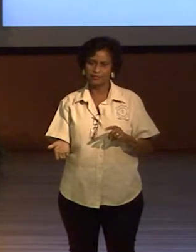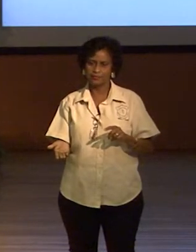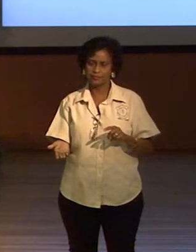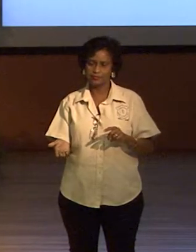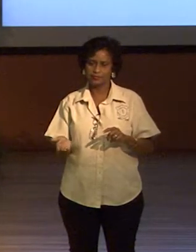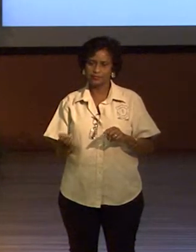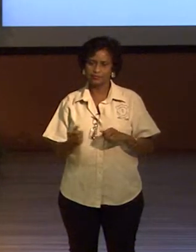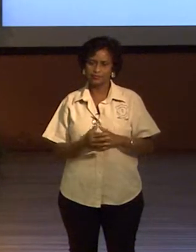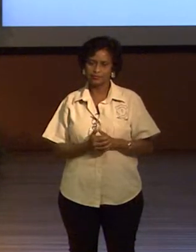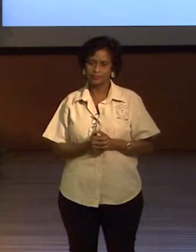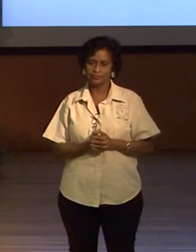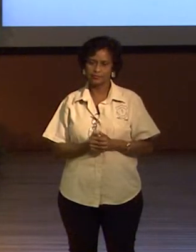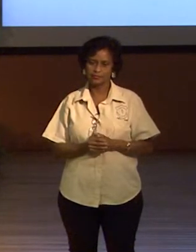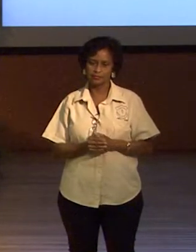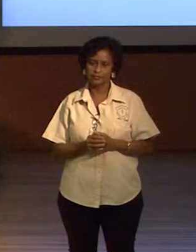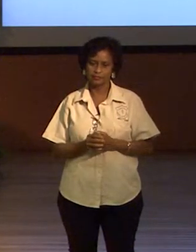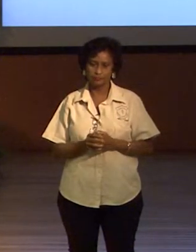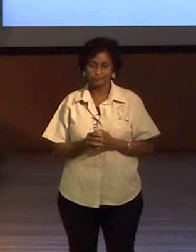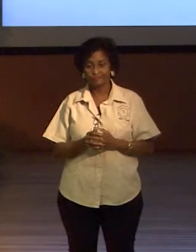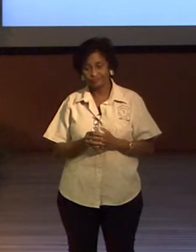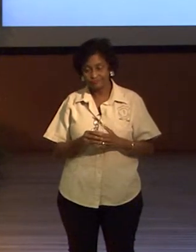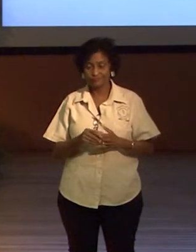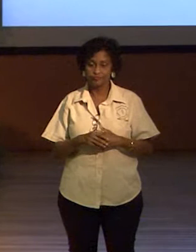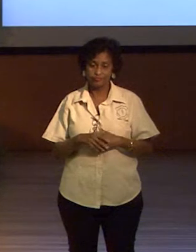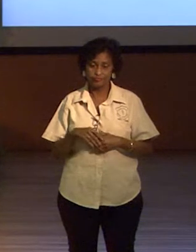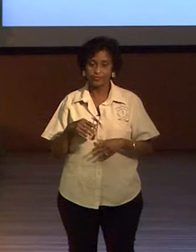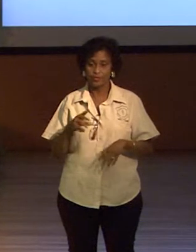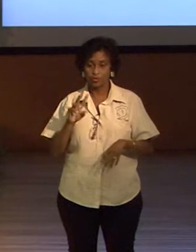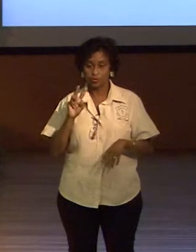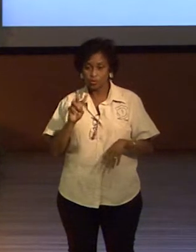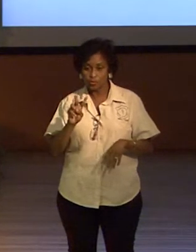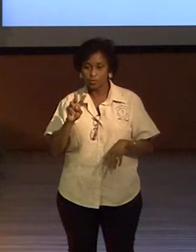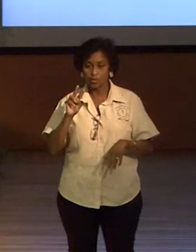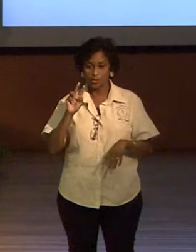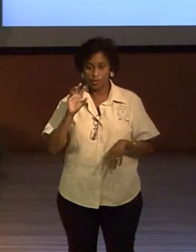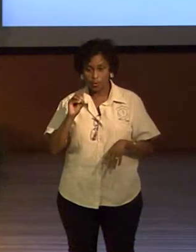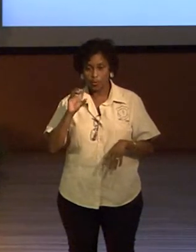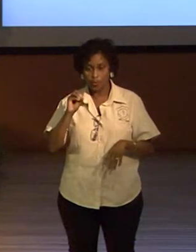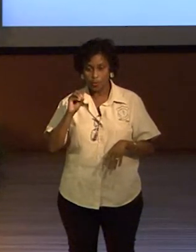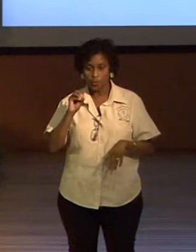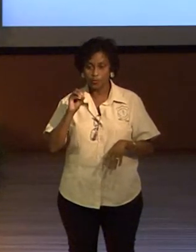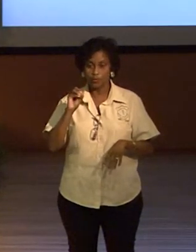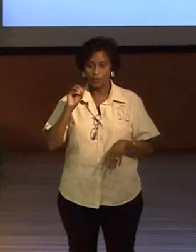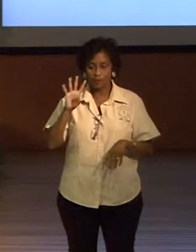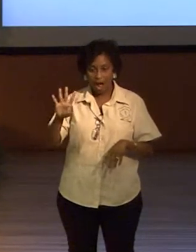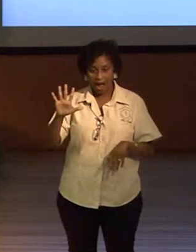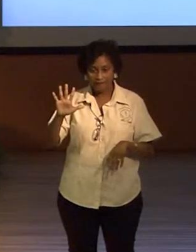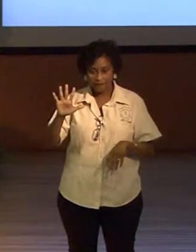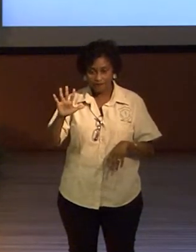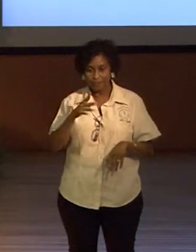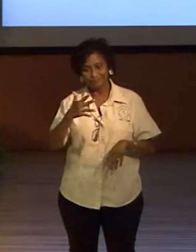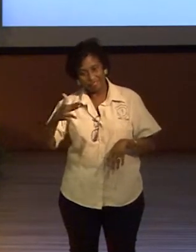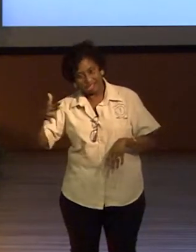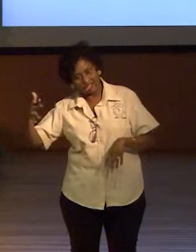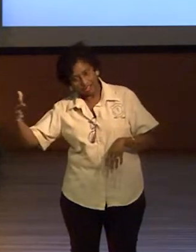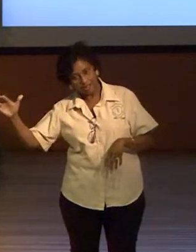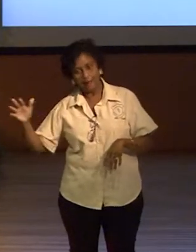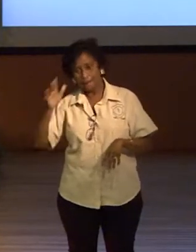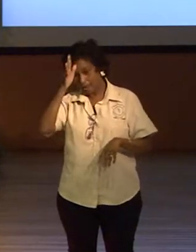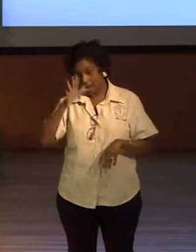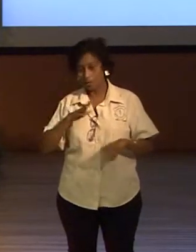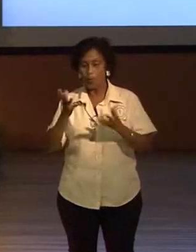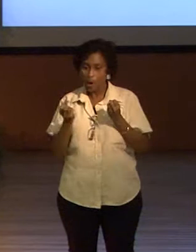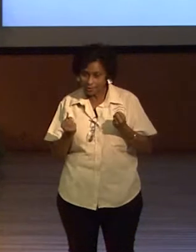since the middle of the mid-2000s, Pistorius had been engaged in a battle to be allowed to compete